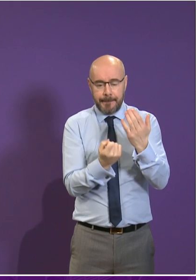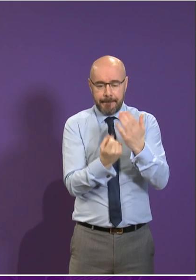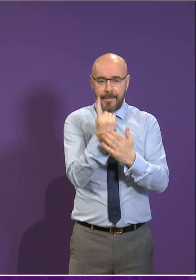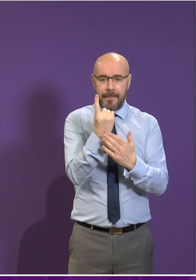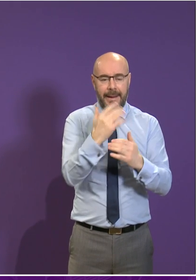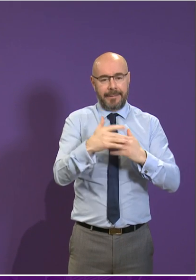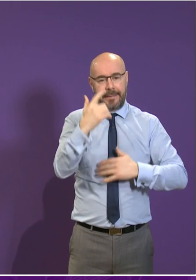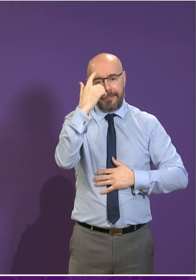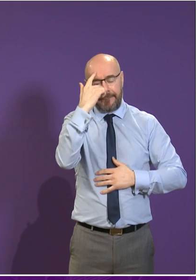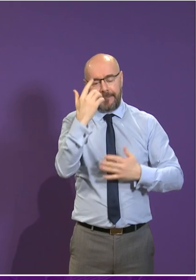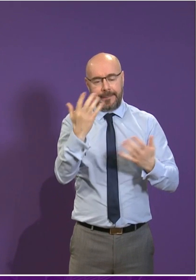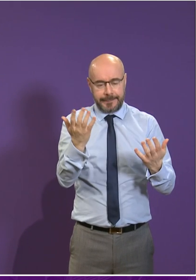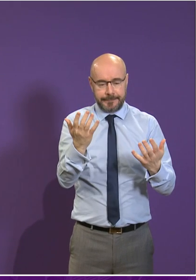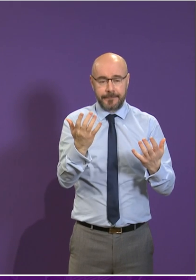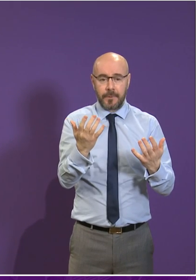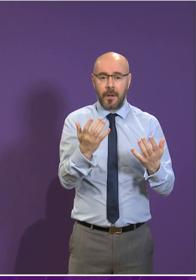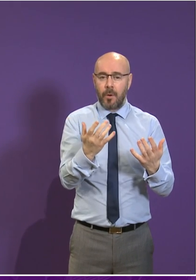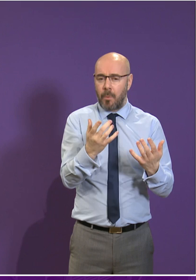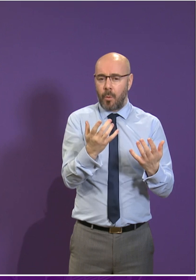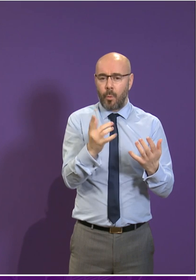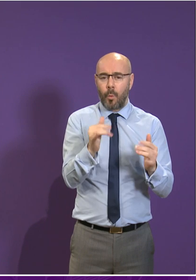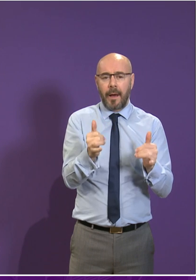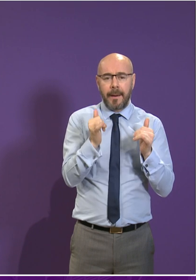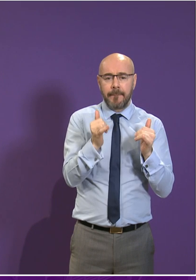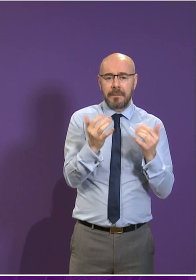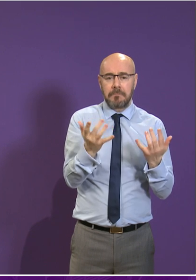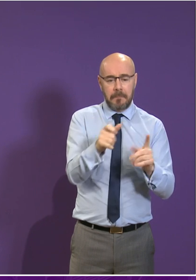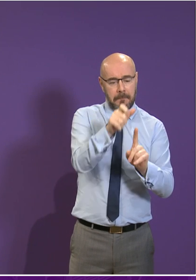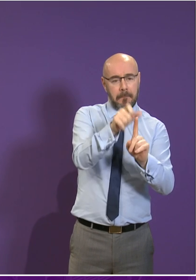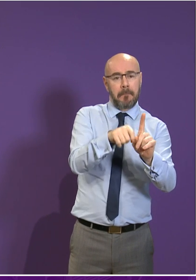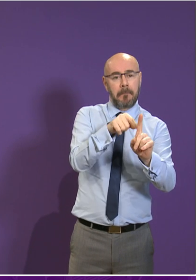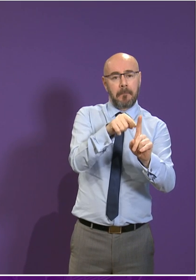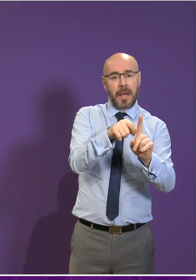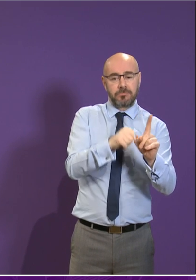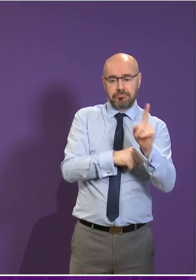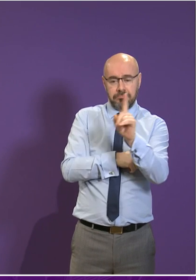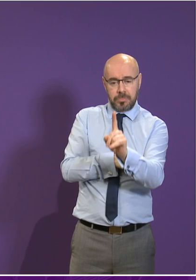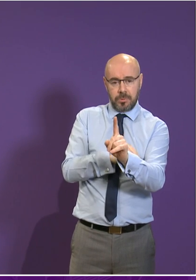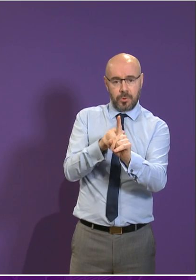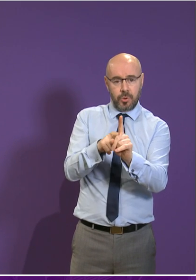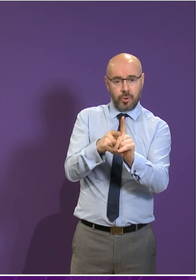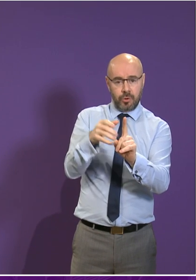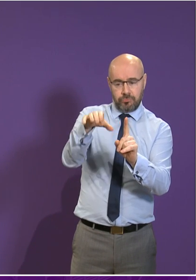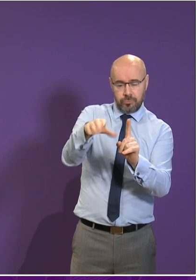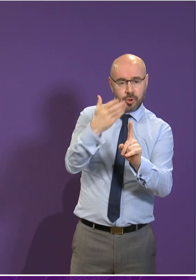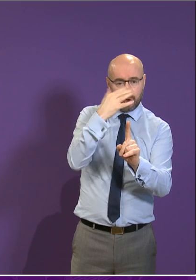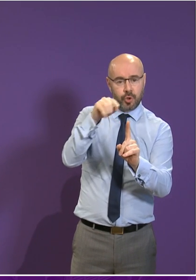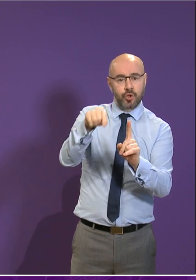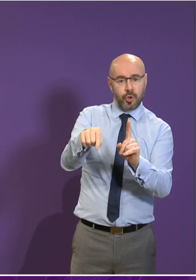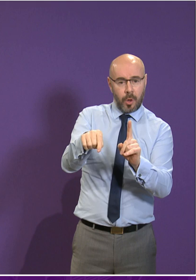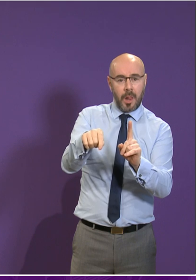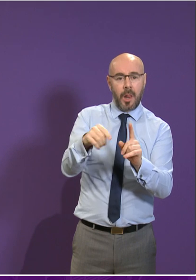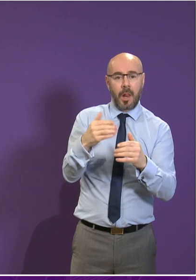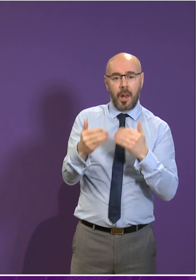circumstances with a cap number of students is what happens to the person who goes to the school that gets the four A's